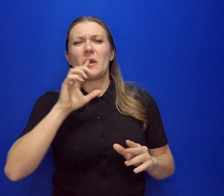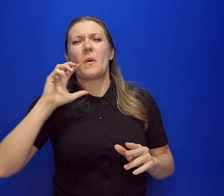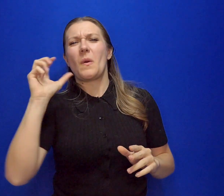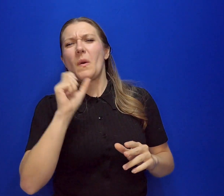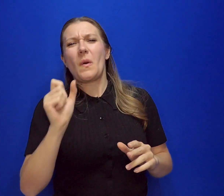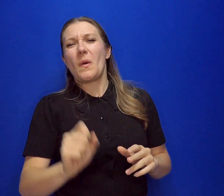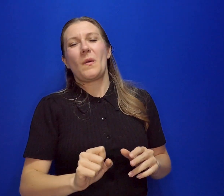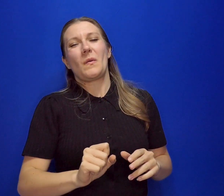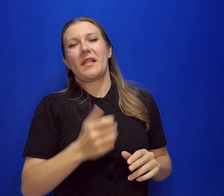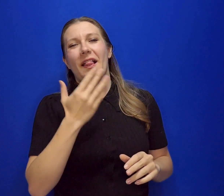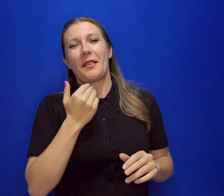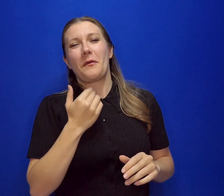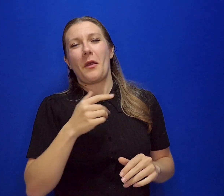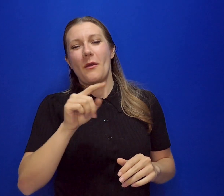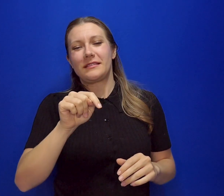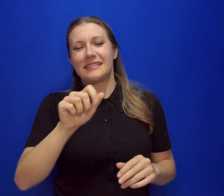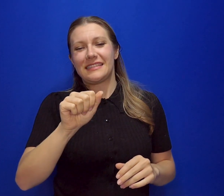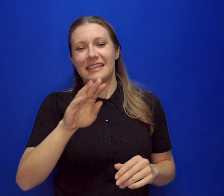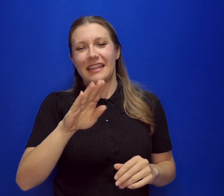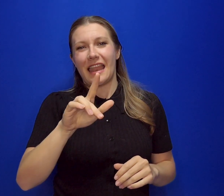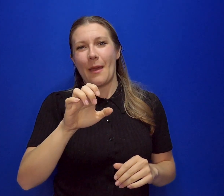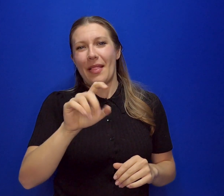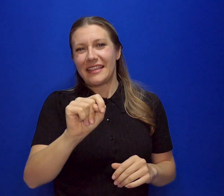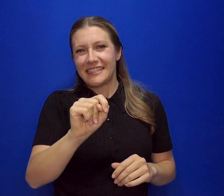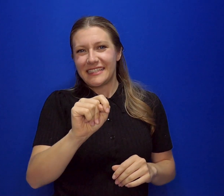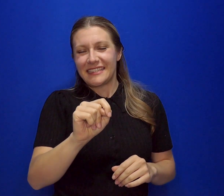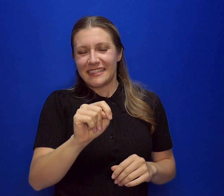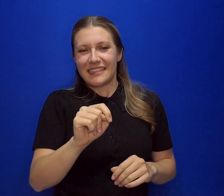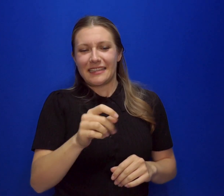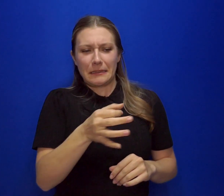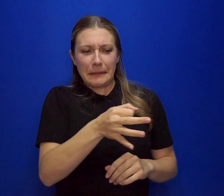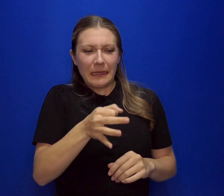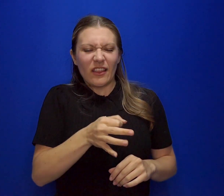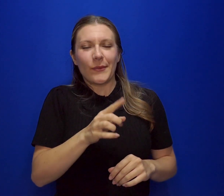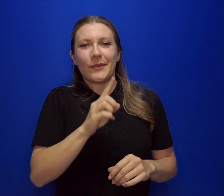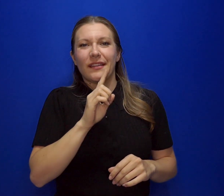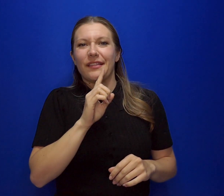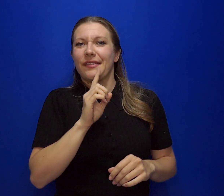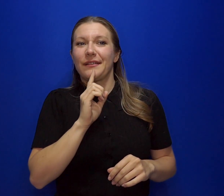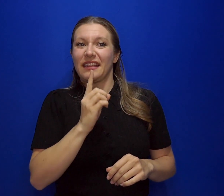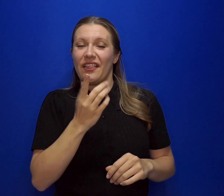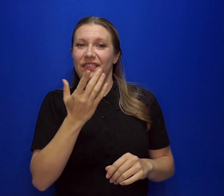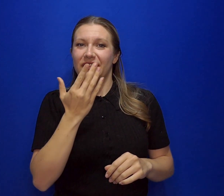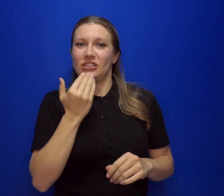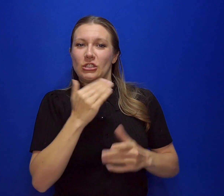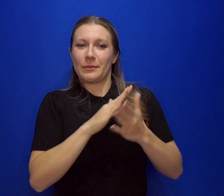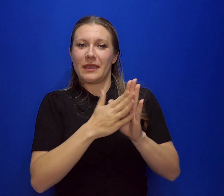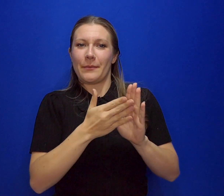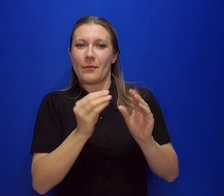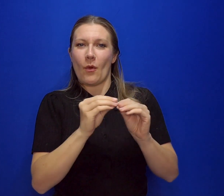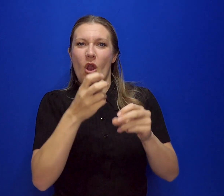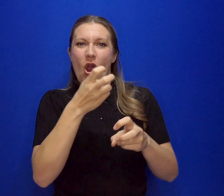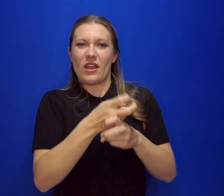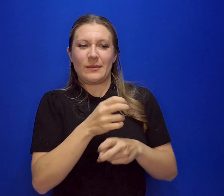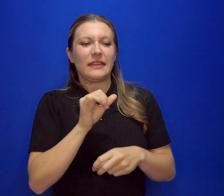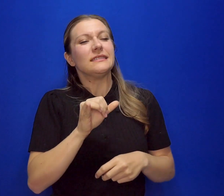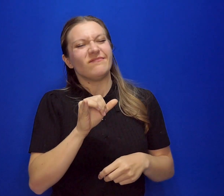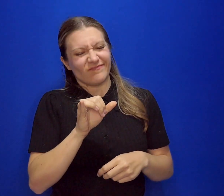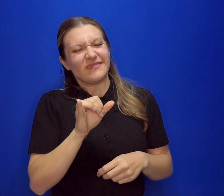old glucose tablets. Like, Clearly, they're like, the sugar sort of starts to get harder and whatever. And I'm like, yeah, it's time